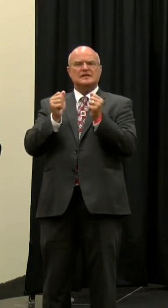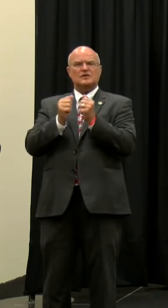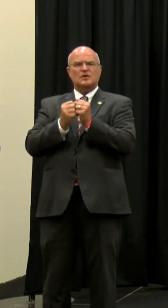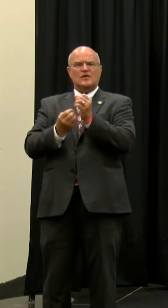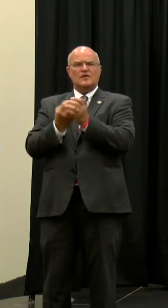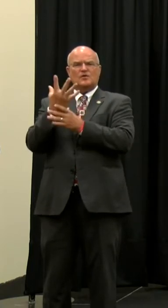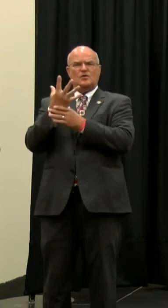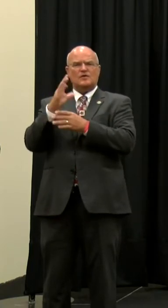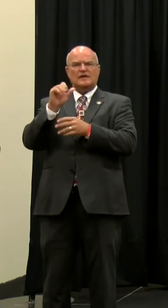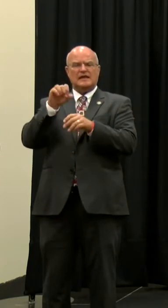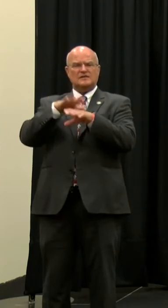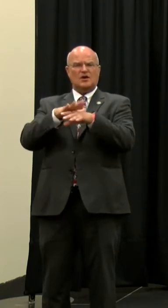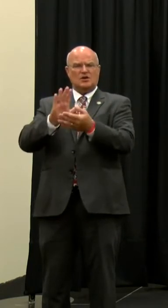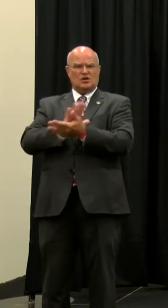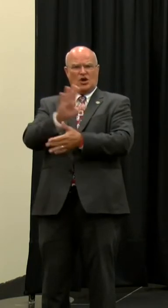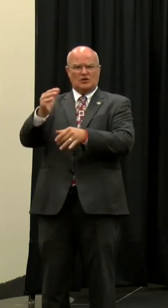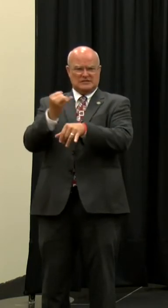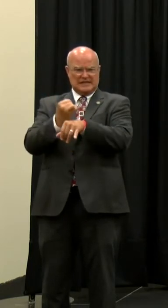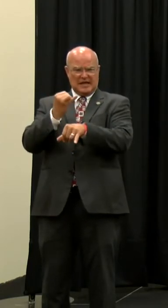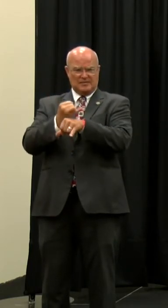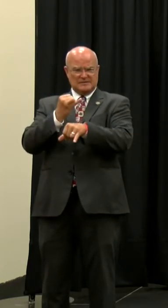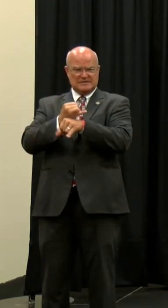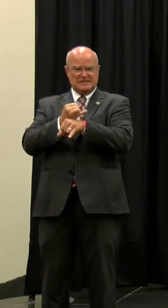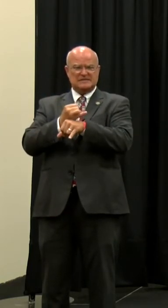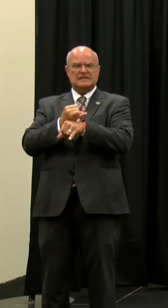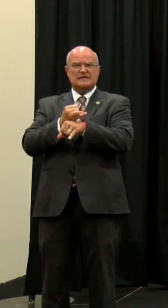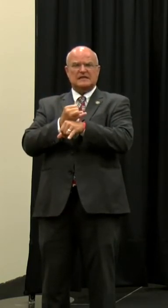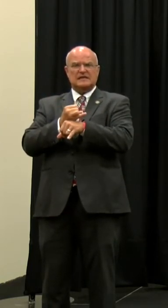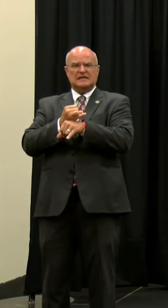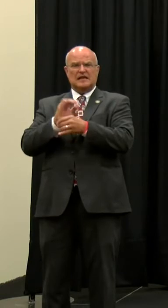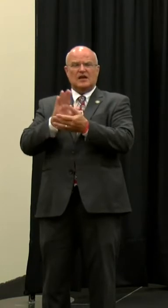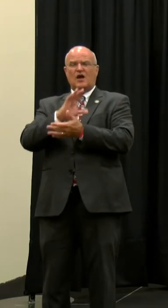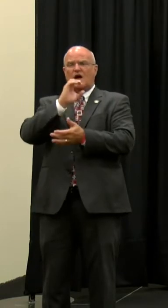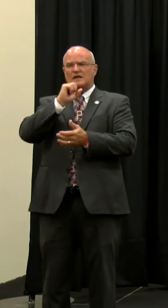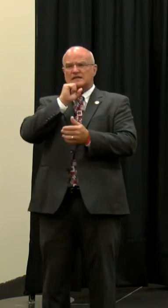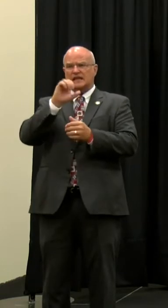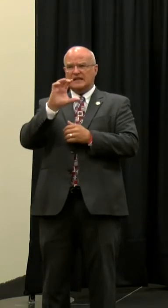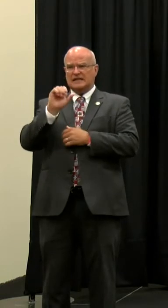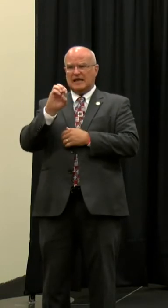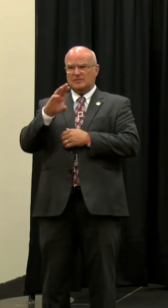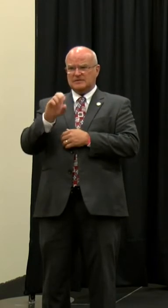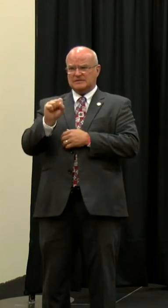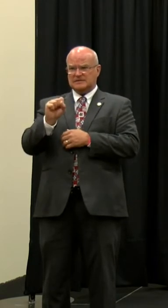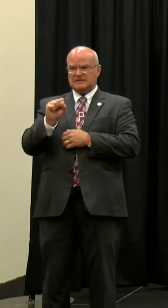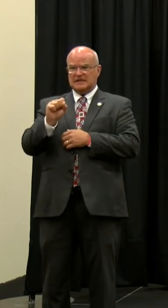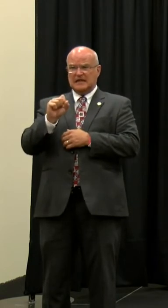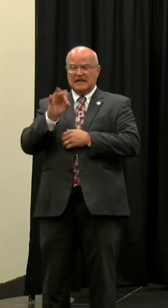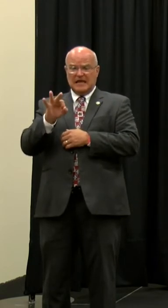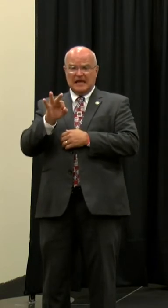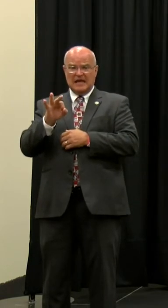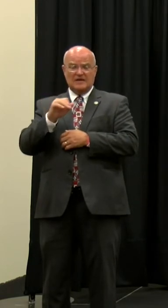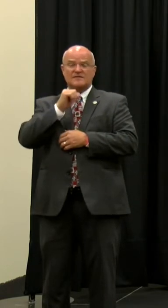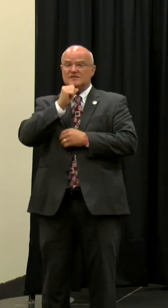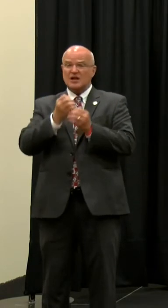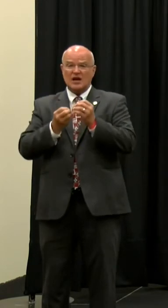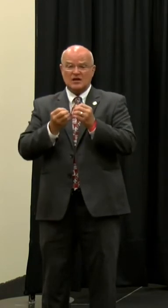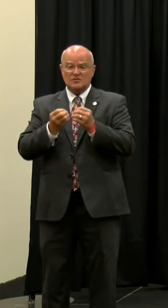the growth in cases on college campuses, college age cases, and if there's not